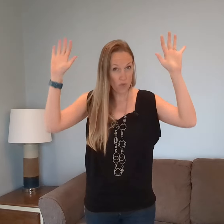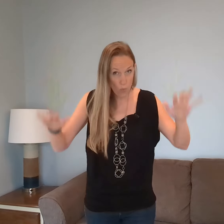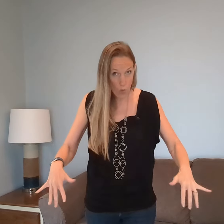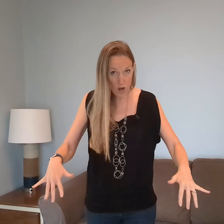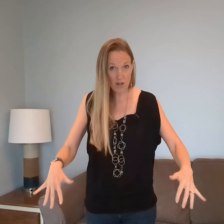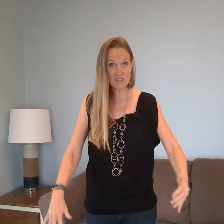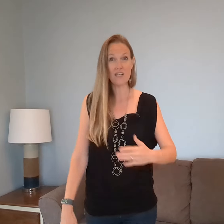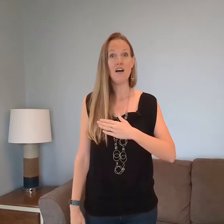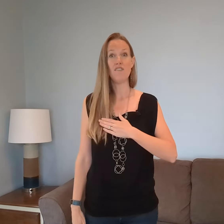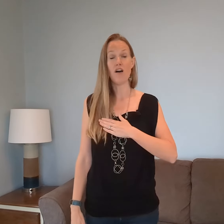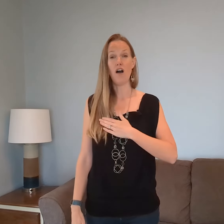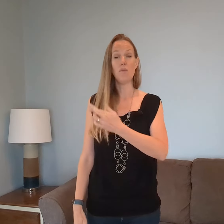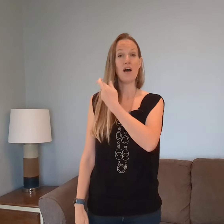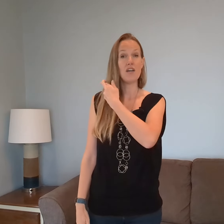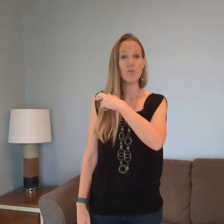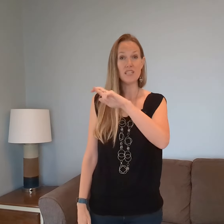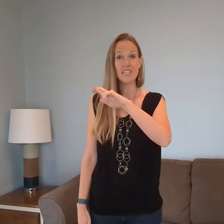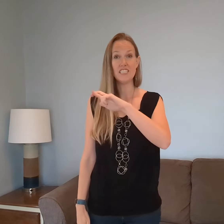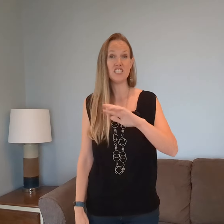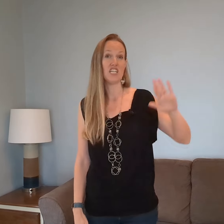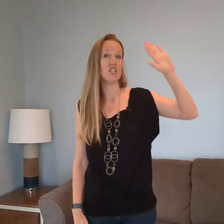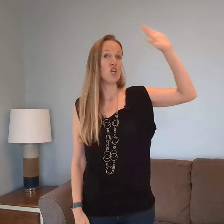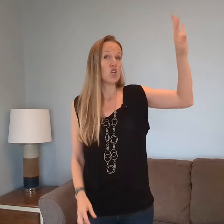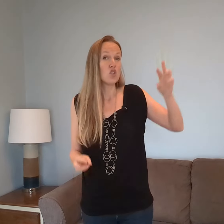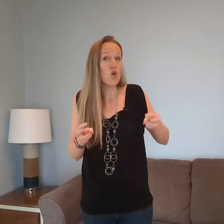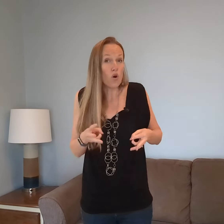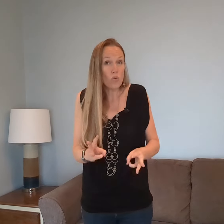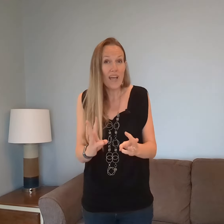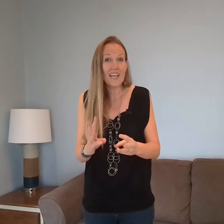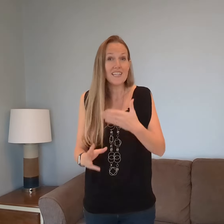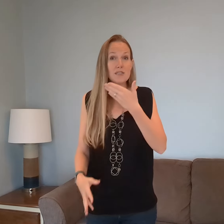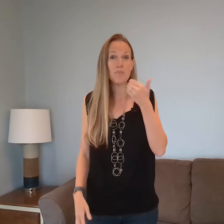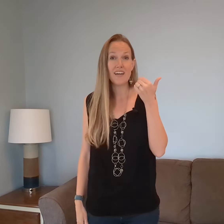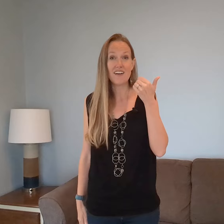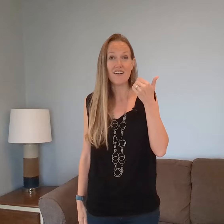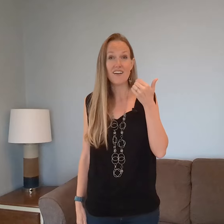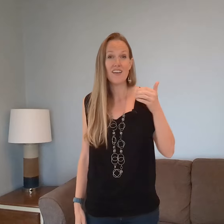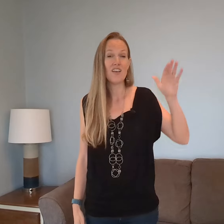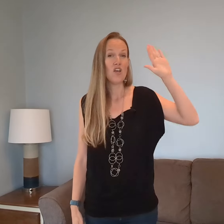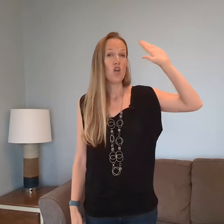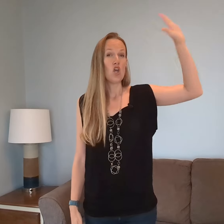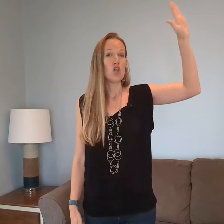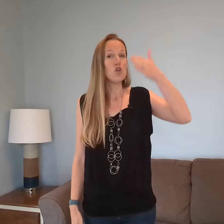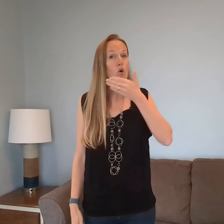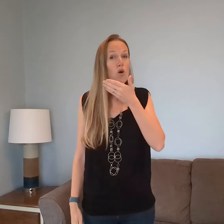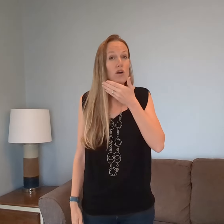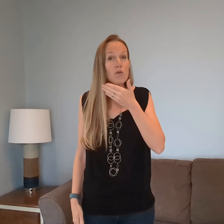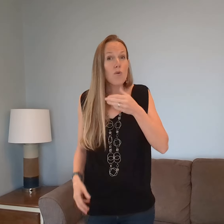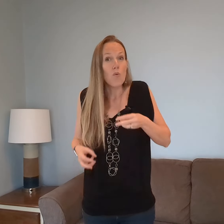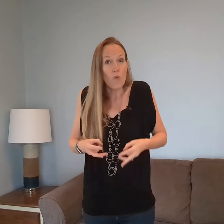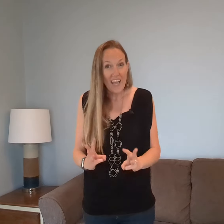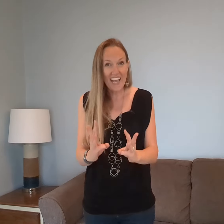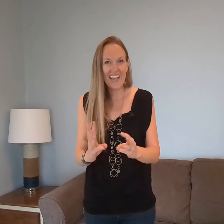the walls, all my religion. Your way is better. Your way